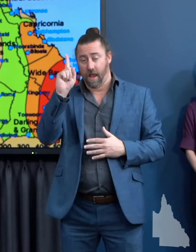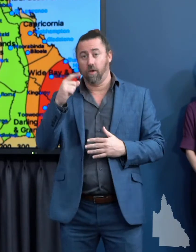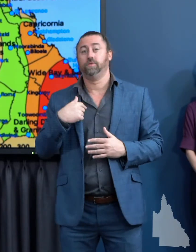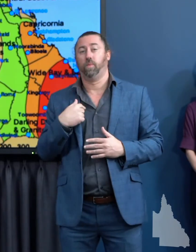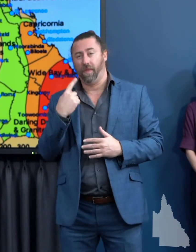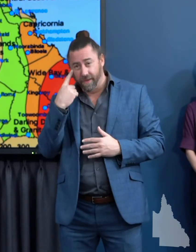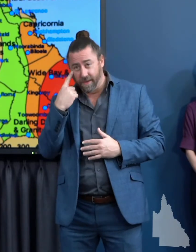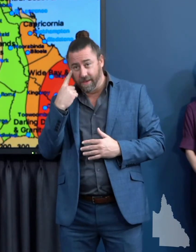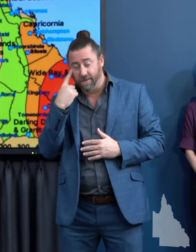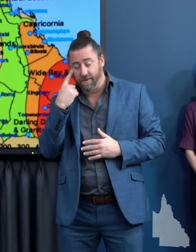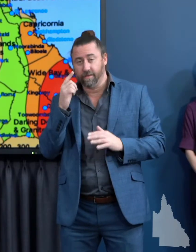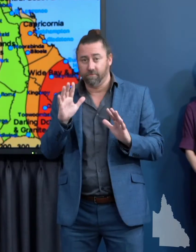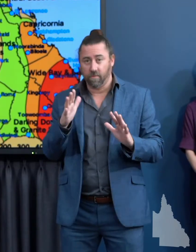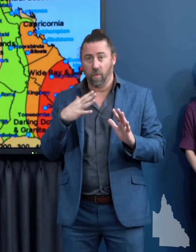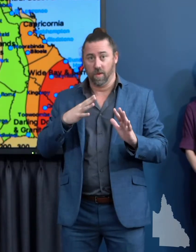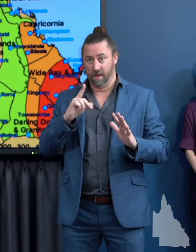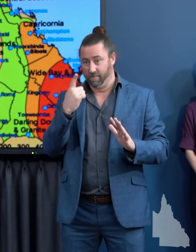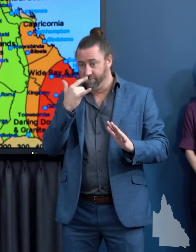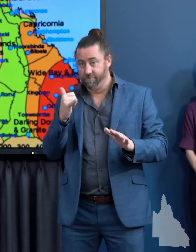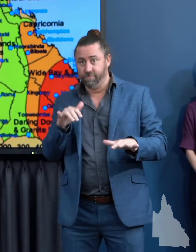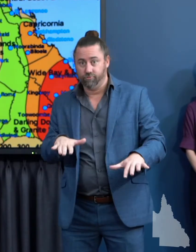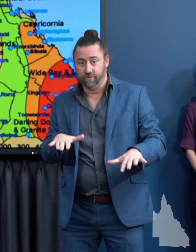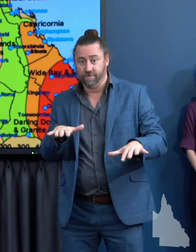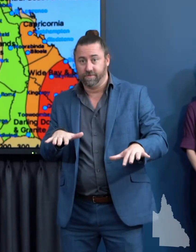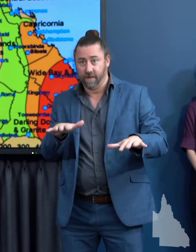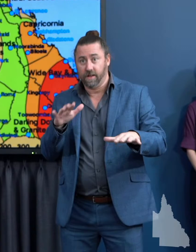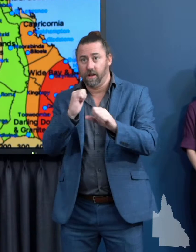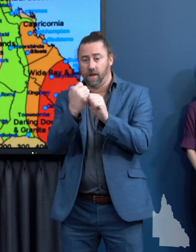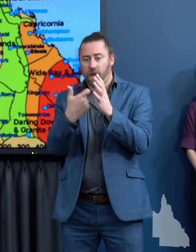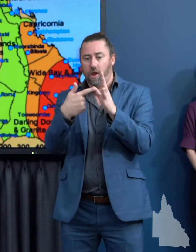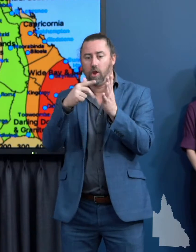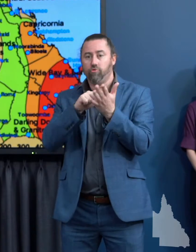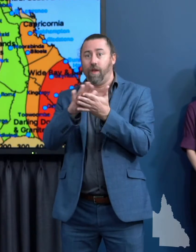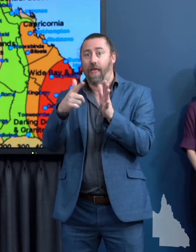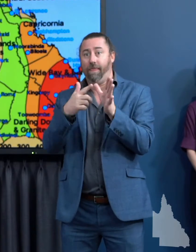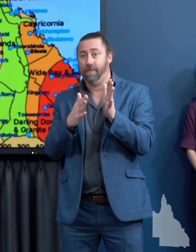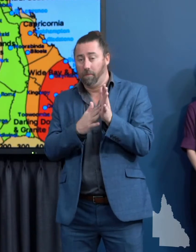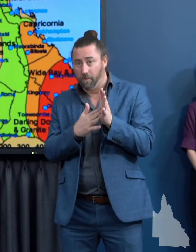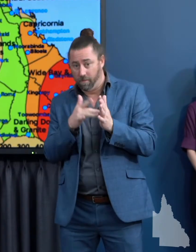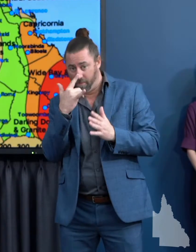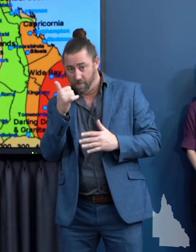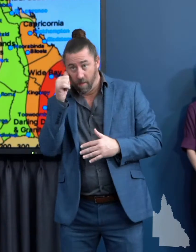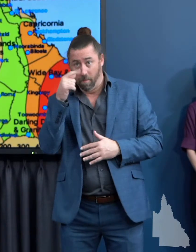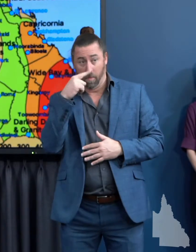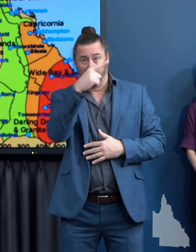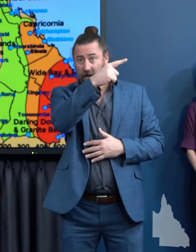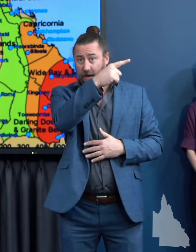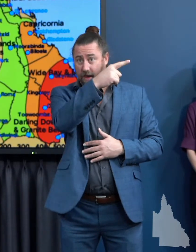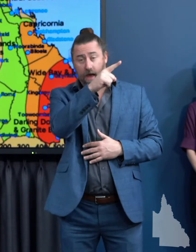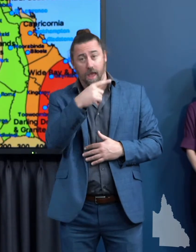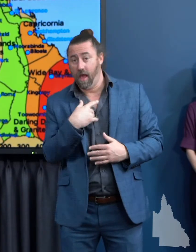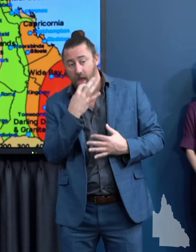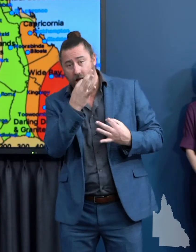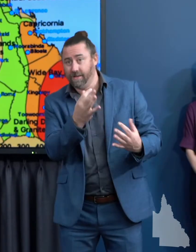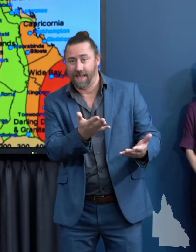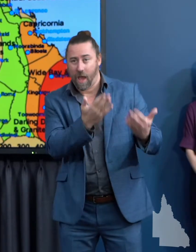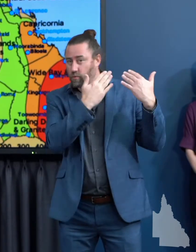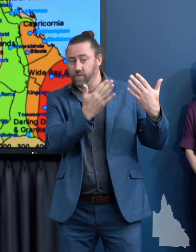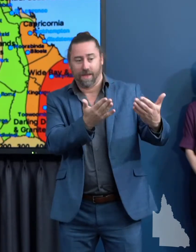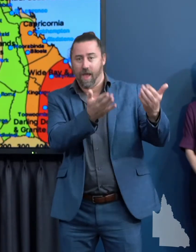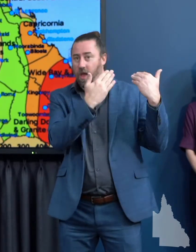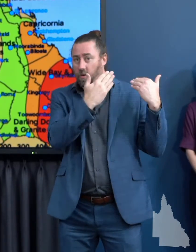precaution, because we are seeing some rising levels around Grantham, we do have people out there at the moment evacuating residents